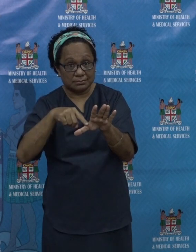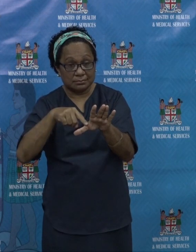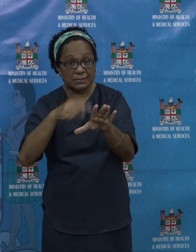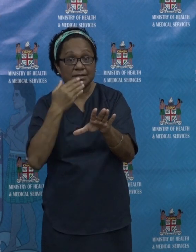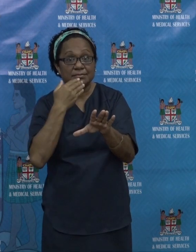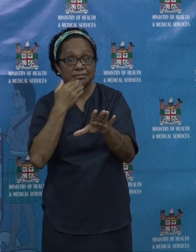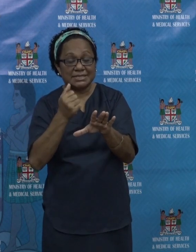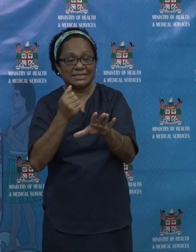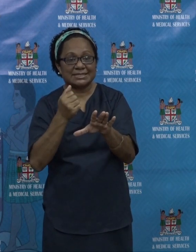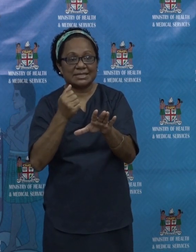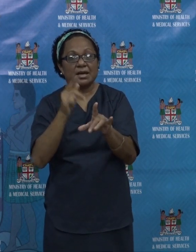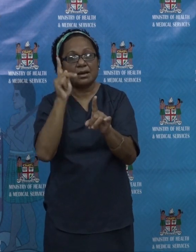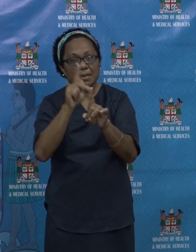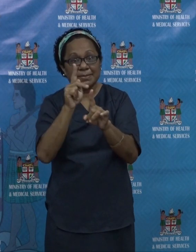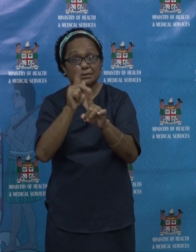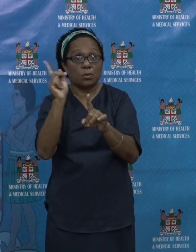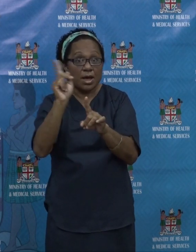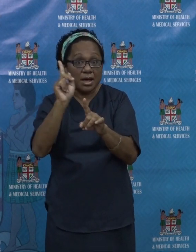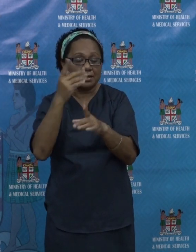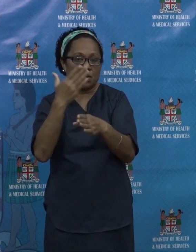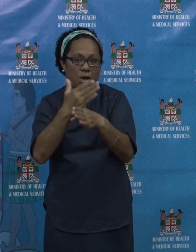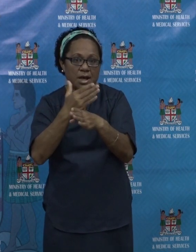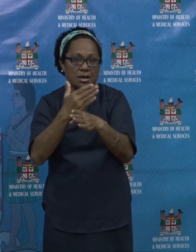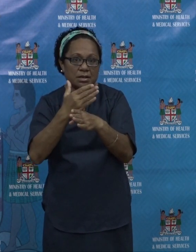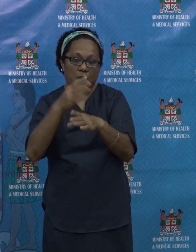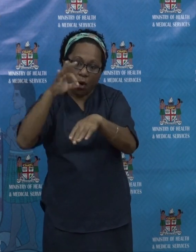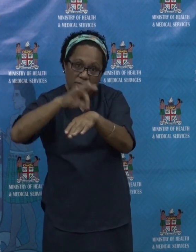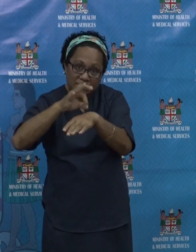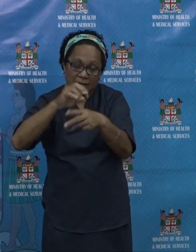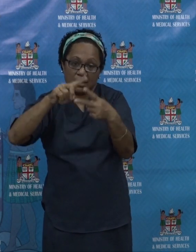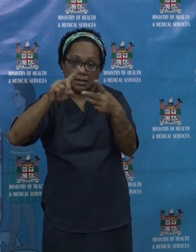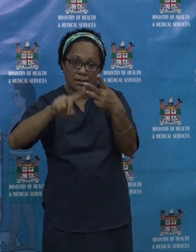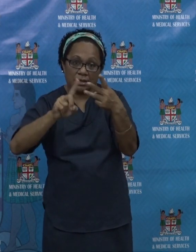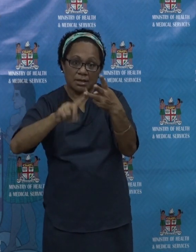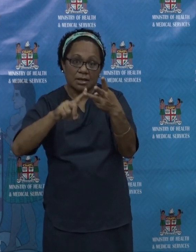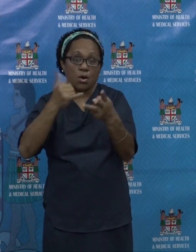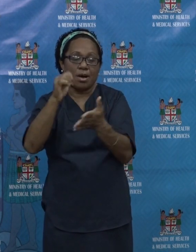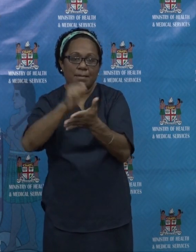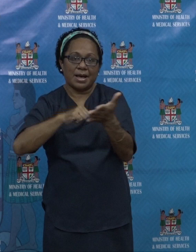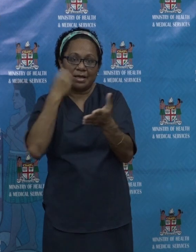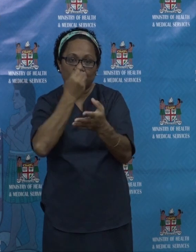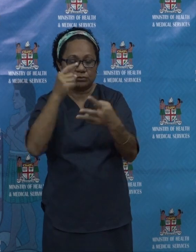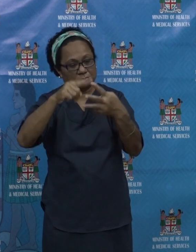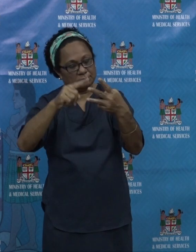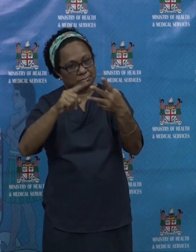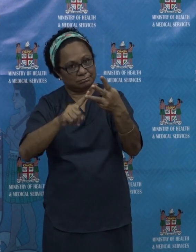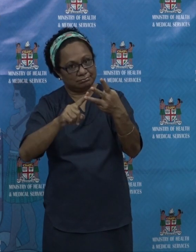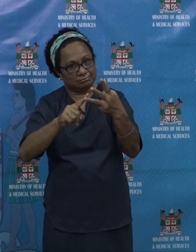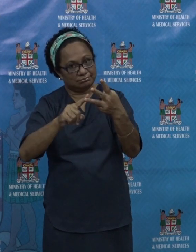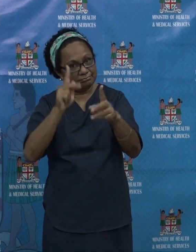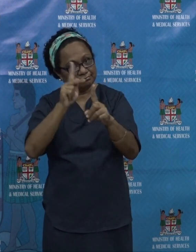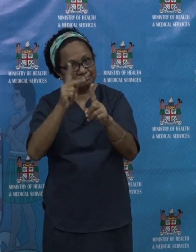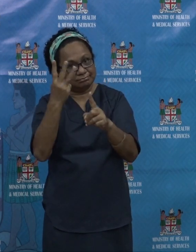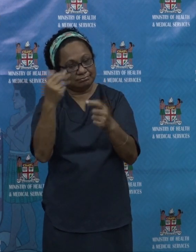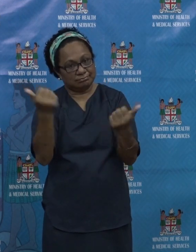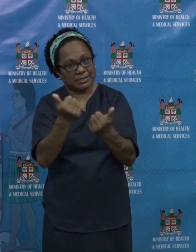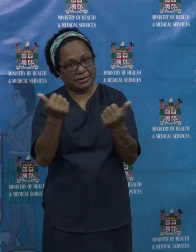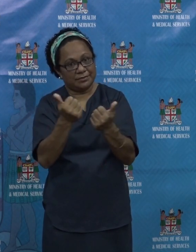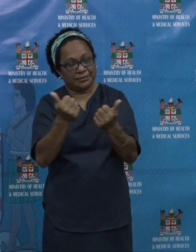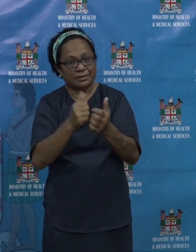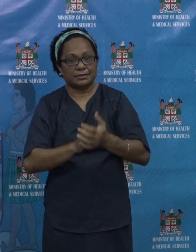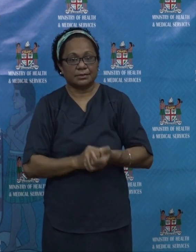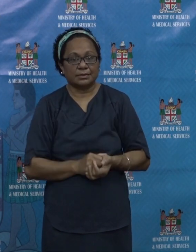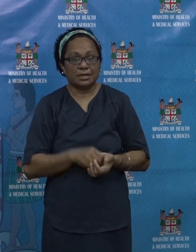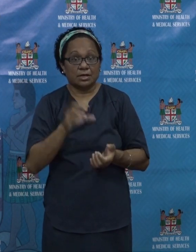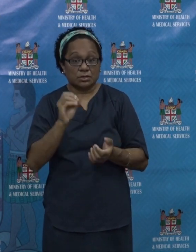for approved employment purposes, medical purposes, or to get groceries. To facilitate this,